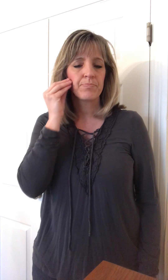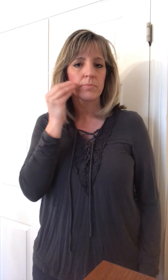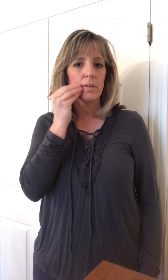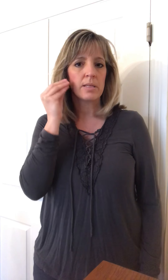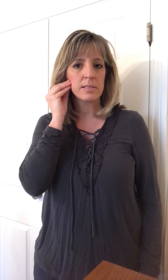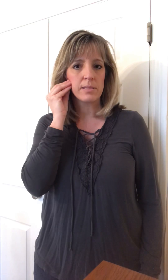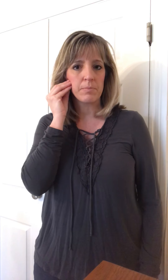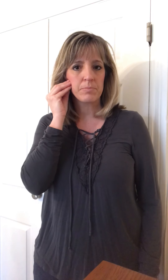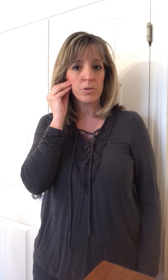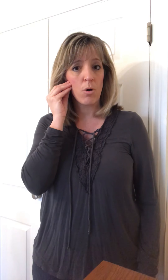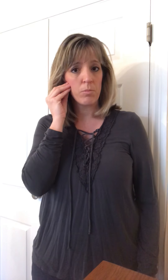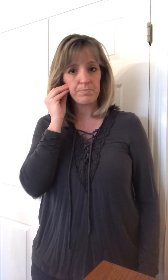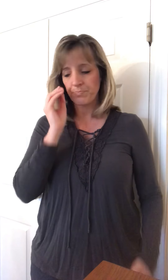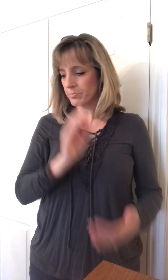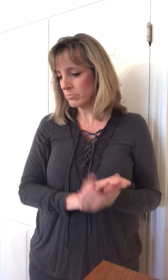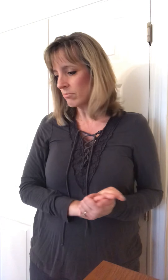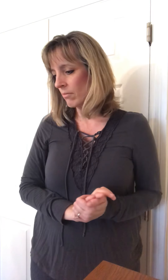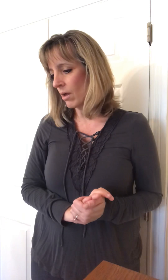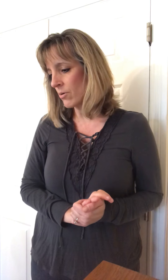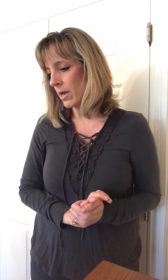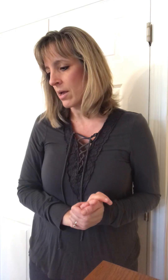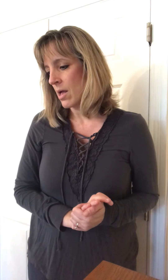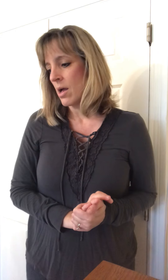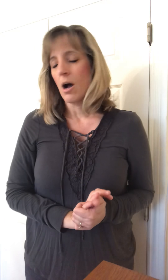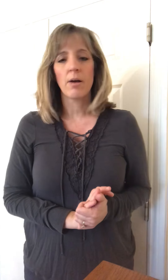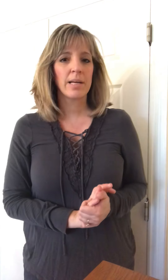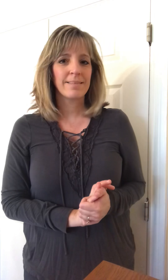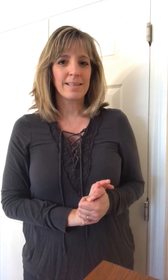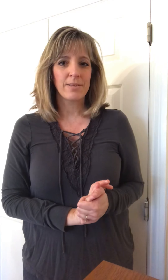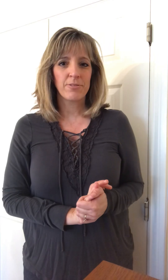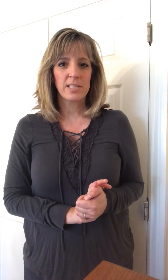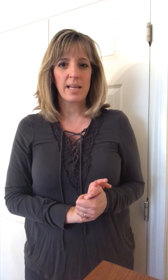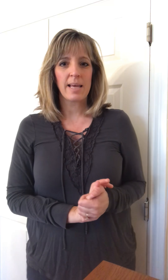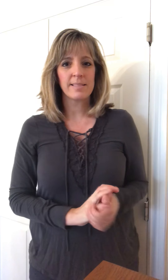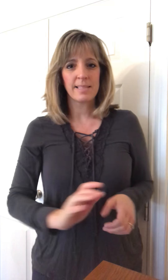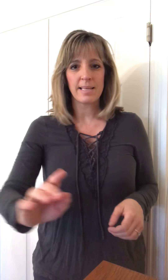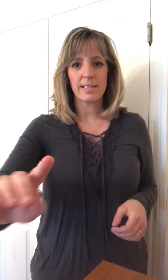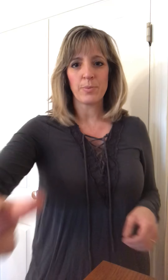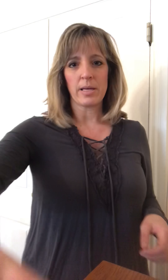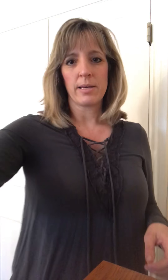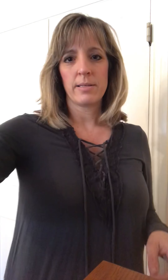Eat and sleep. So home. Okay. All right. That's it for today. See you next week.